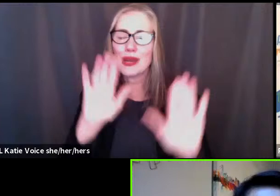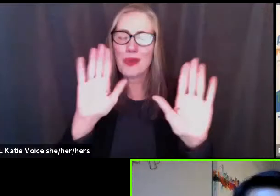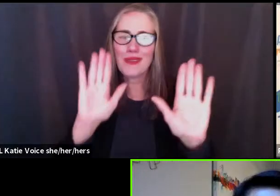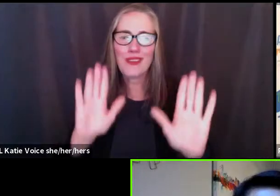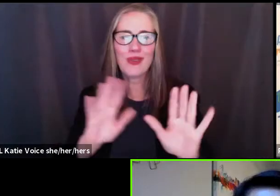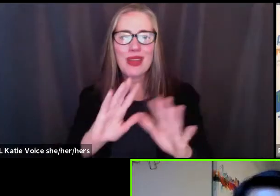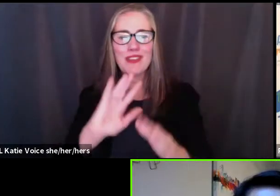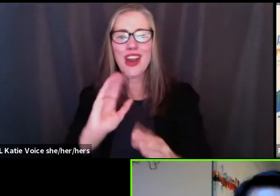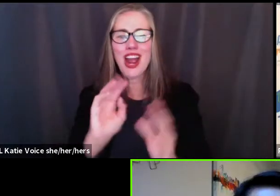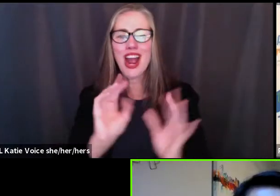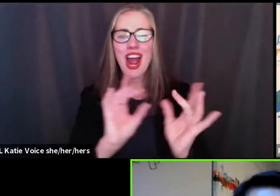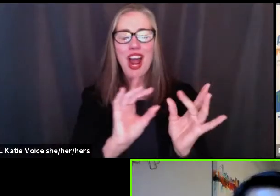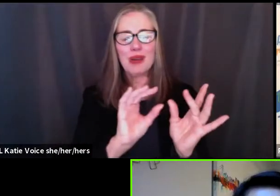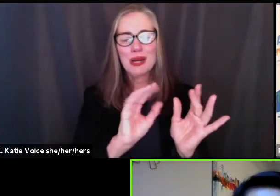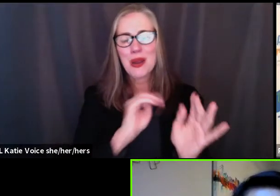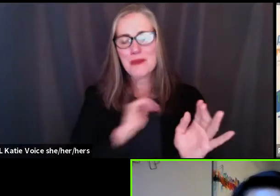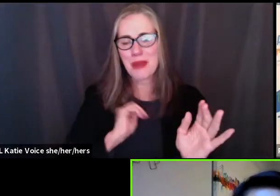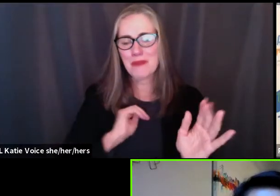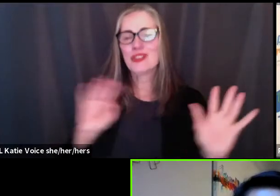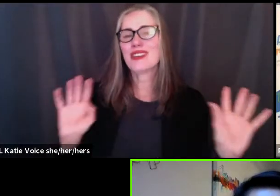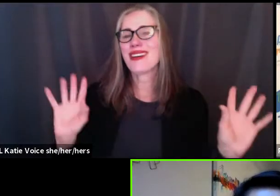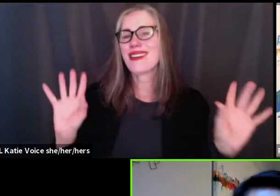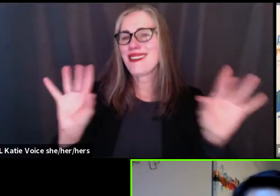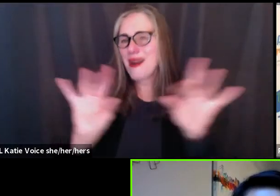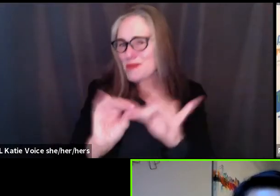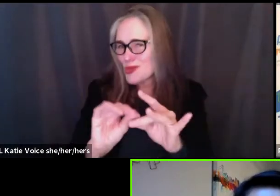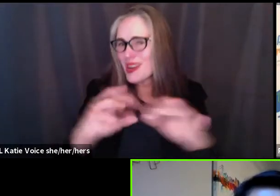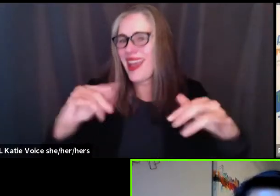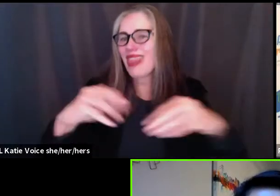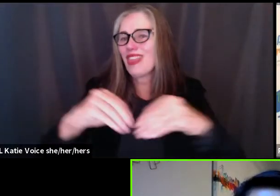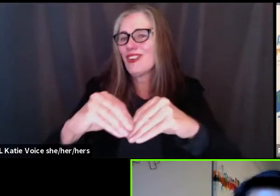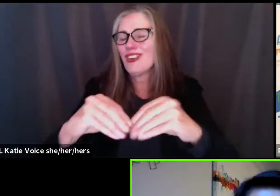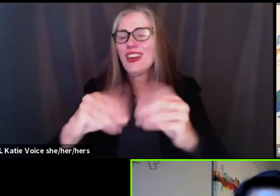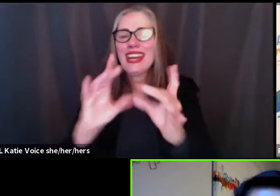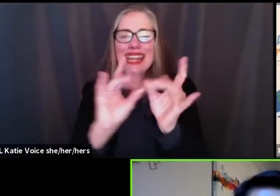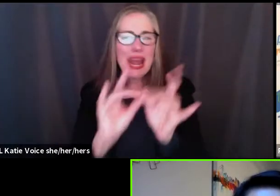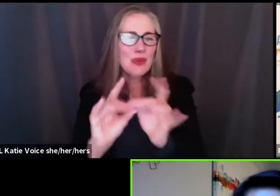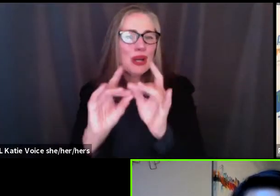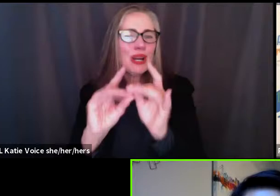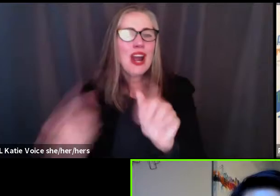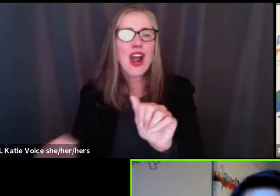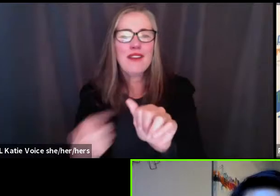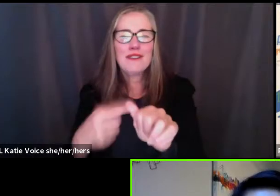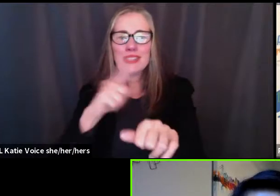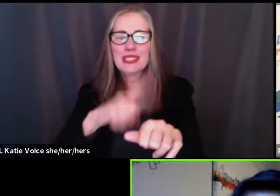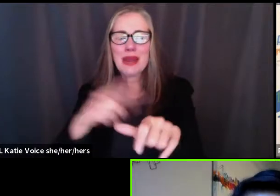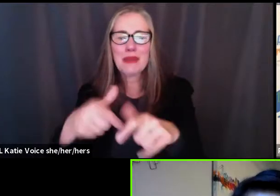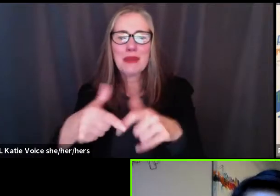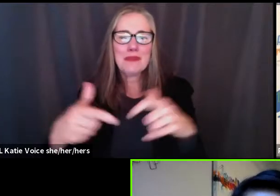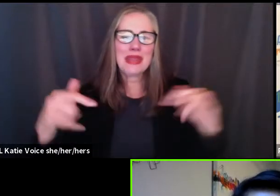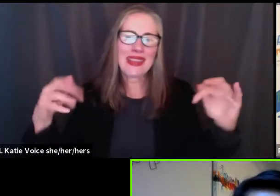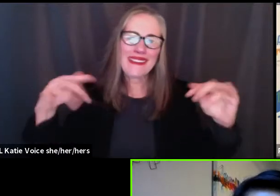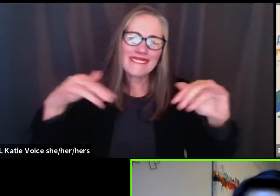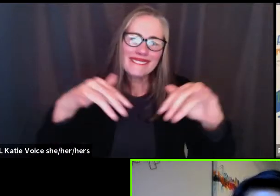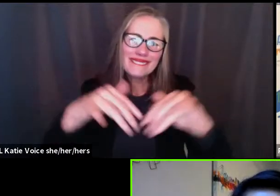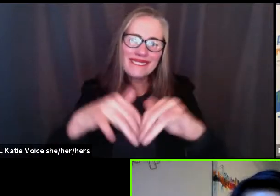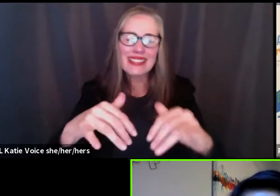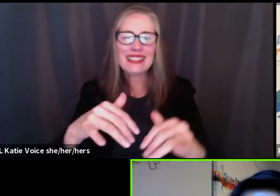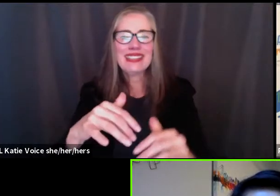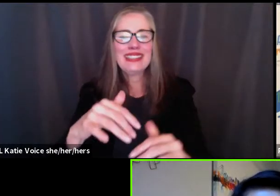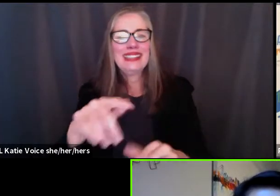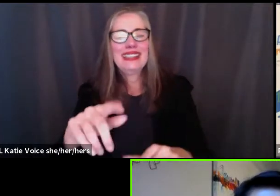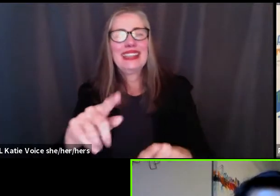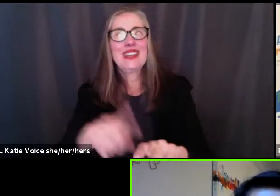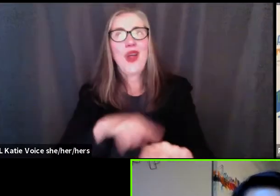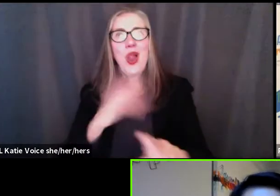and network. And this will be our first big in-person event in a long time. So we're really looking forward